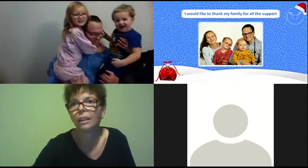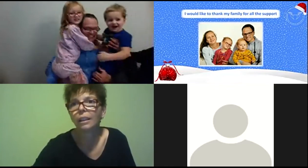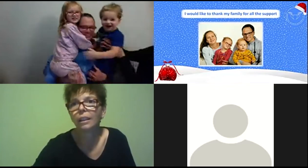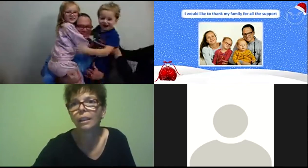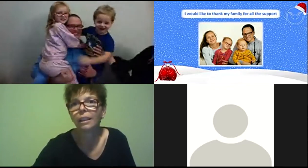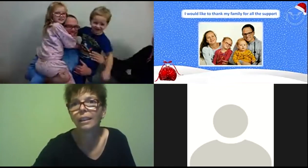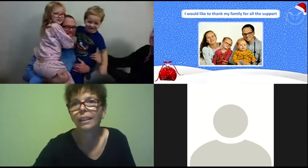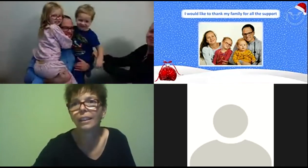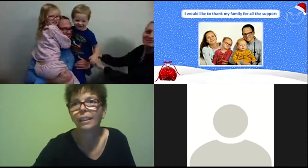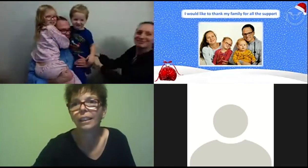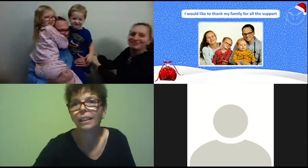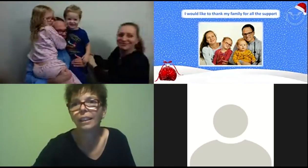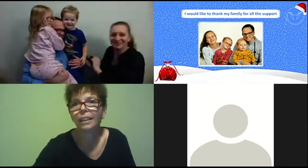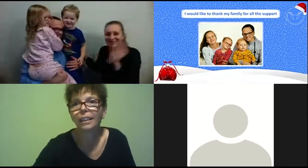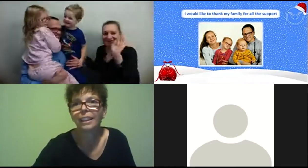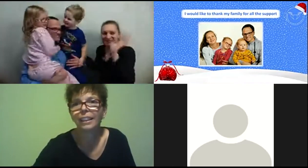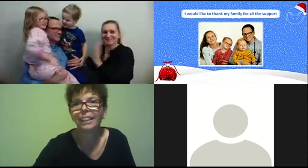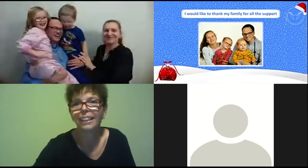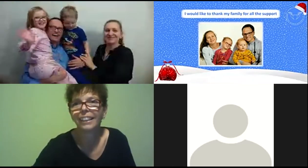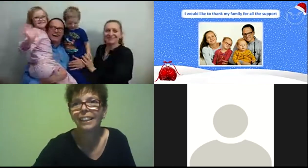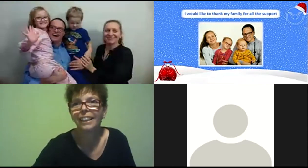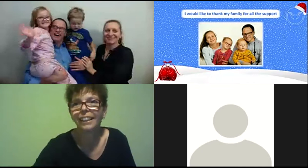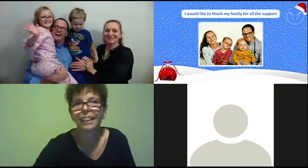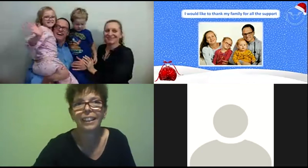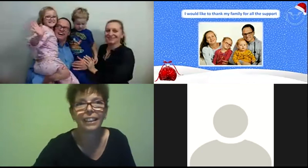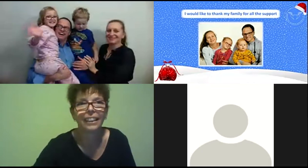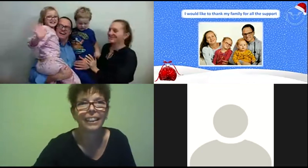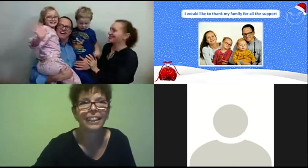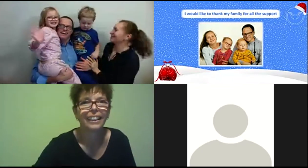Come, jump into my arms.